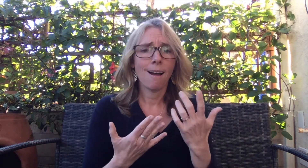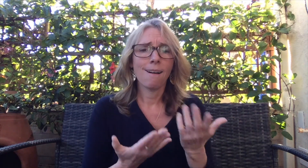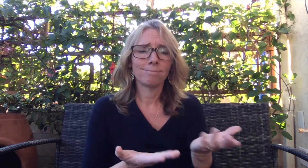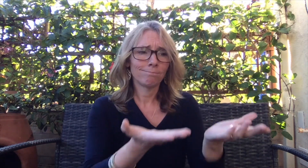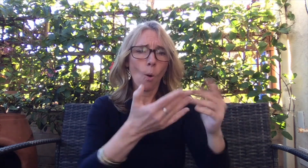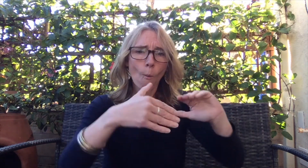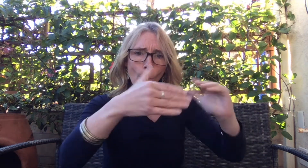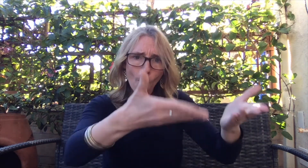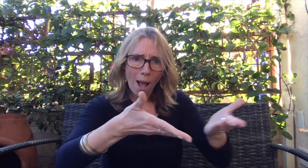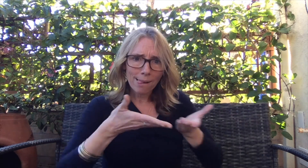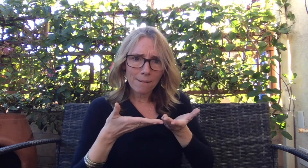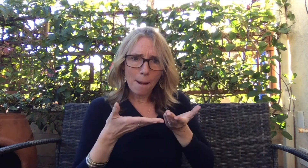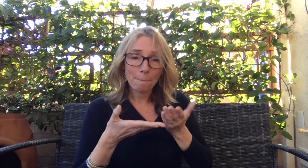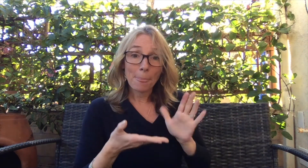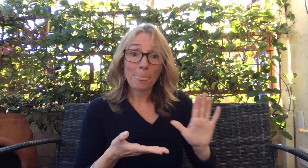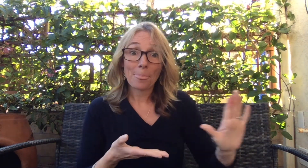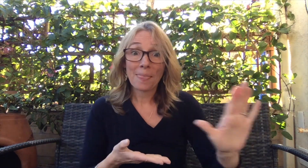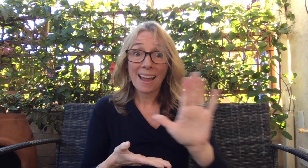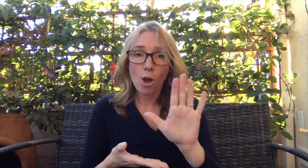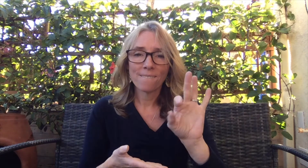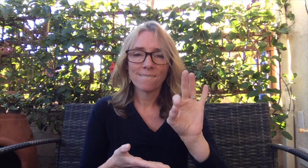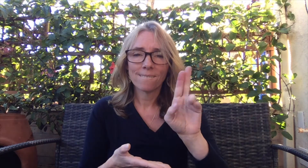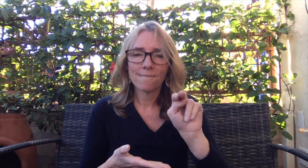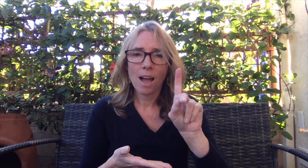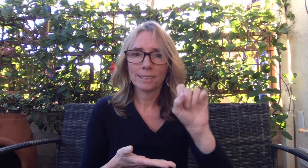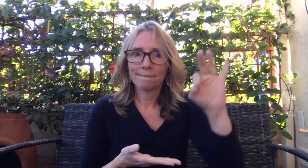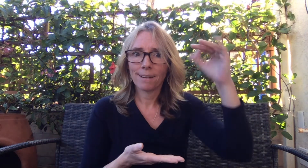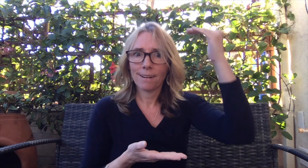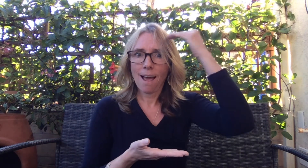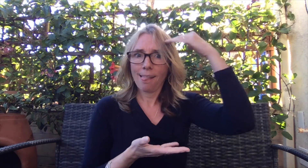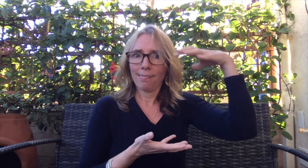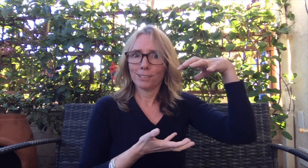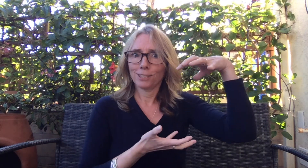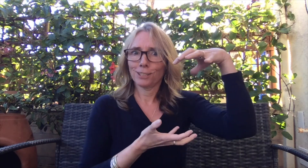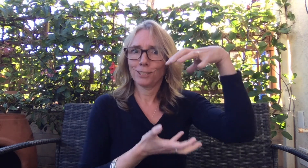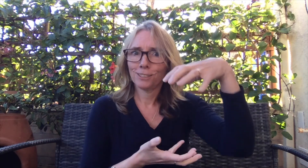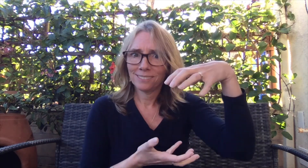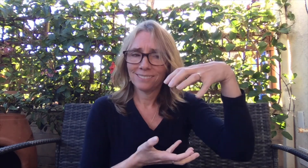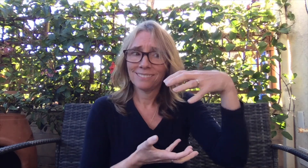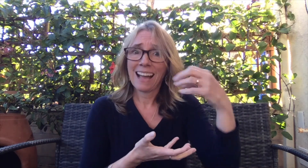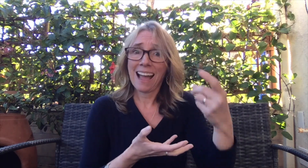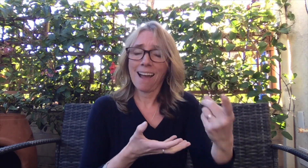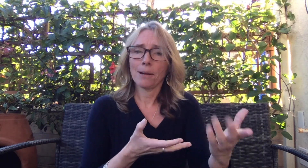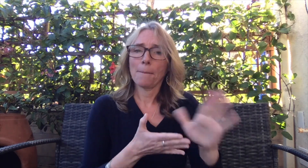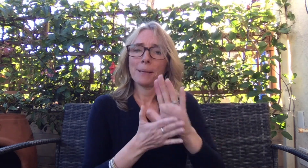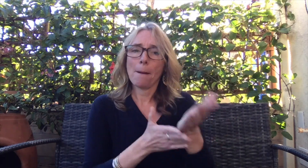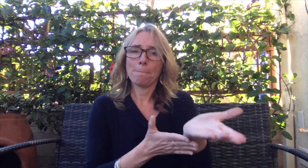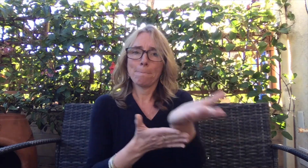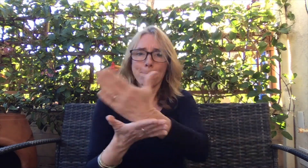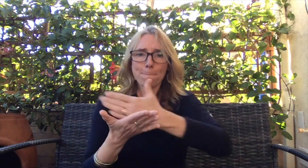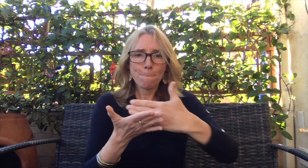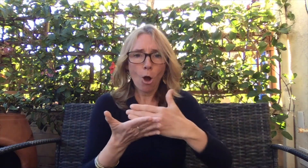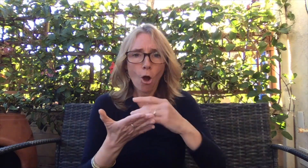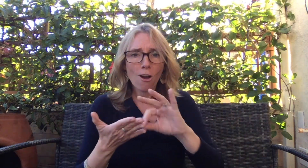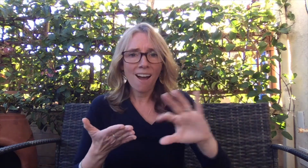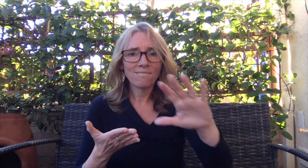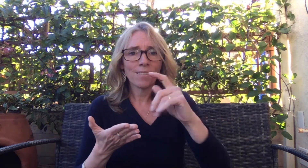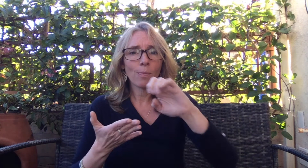And the school is responsible for welcoming this child's funds of knowledge.